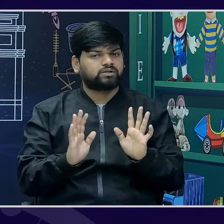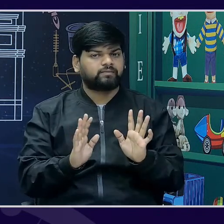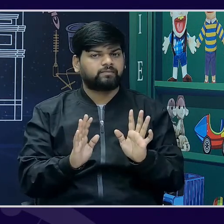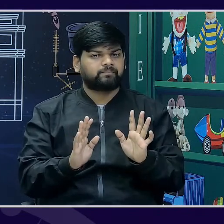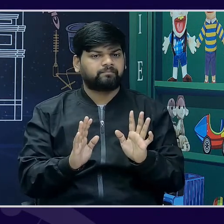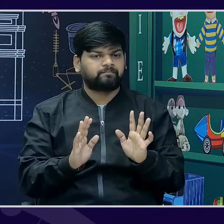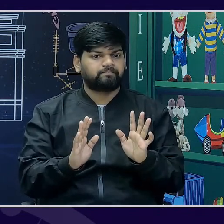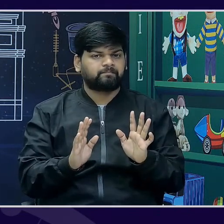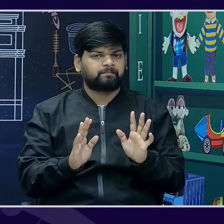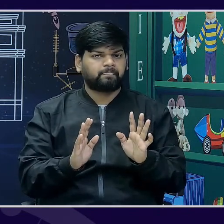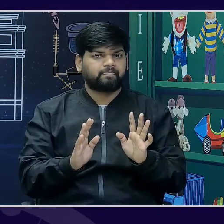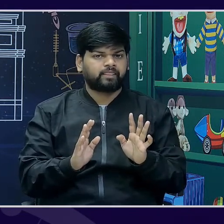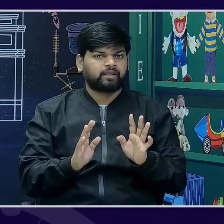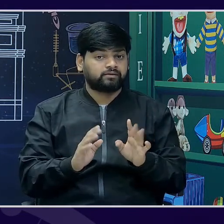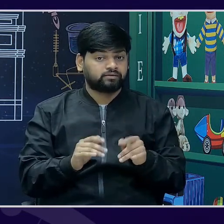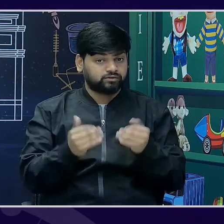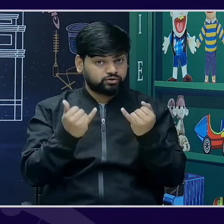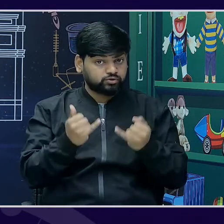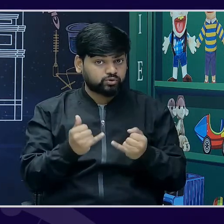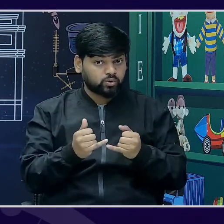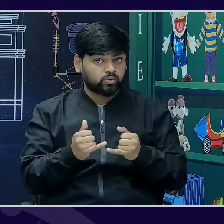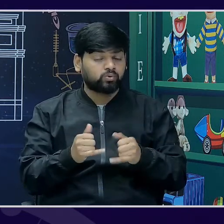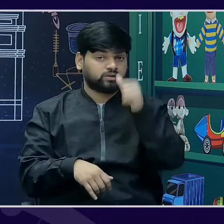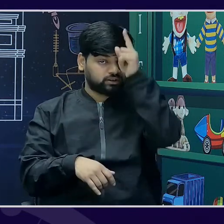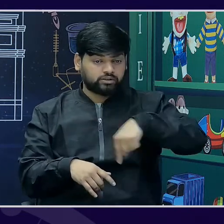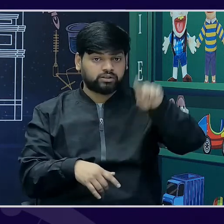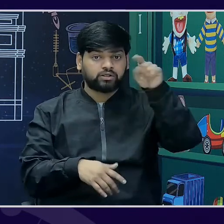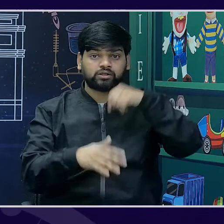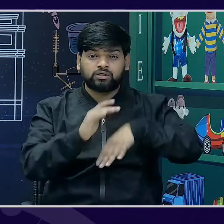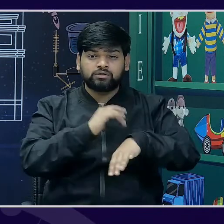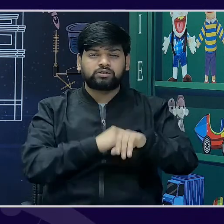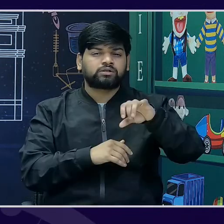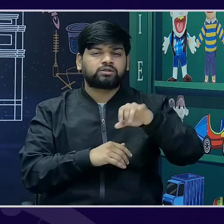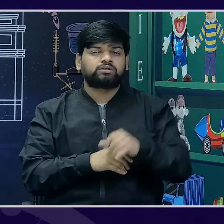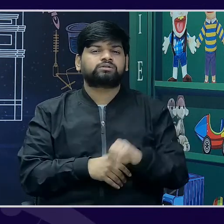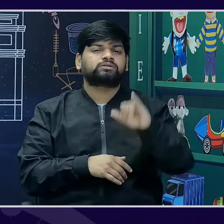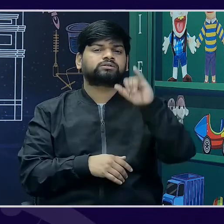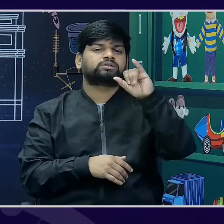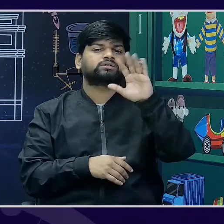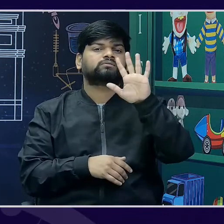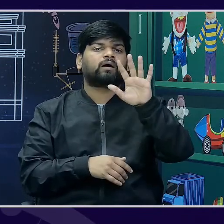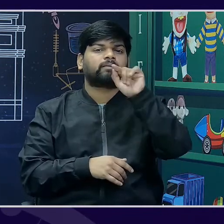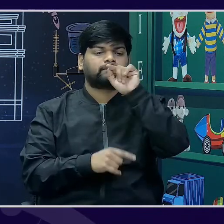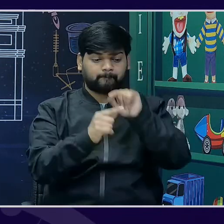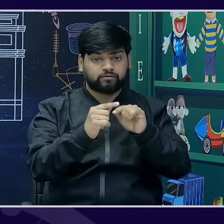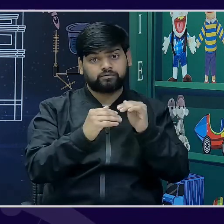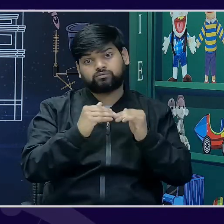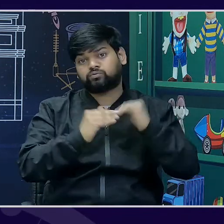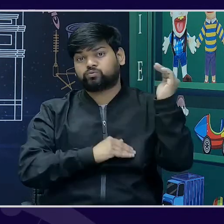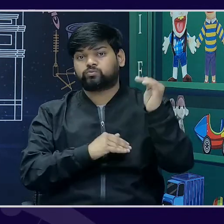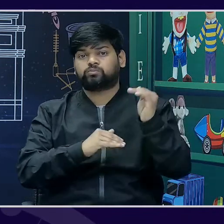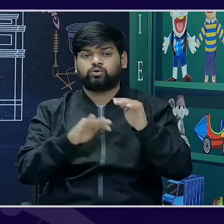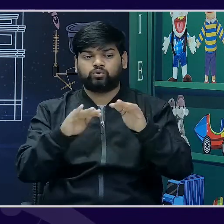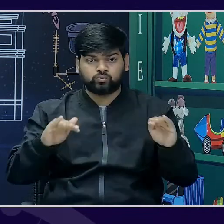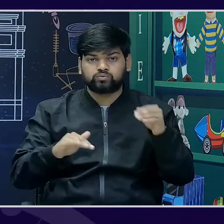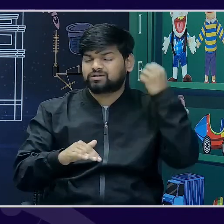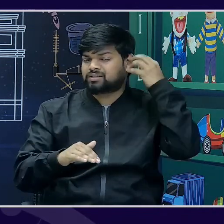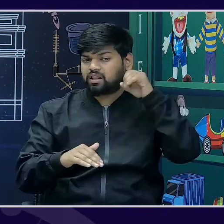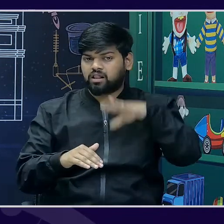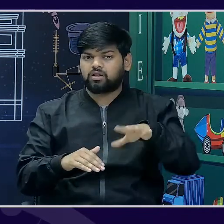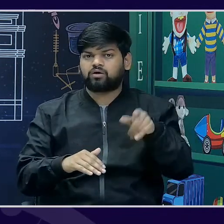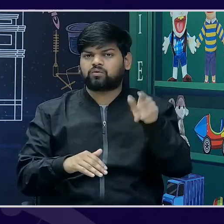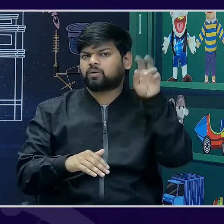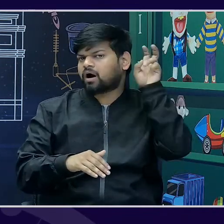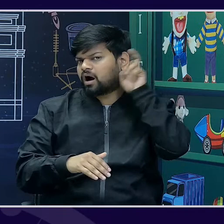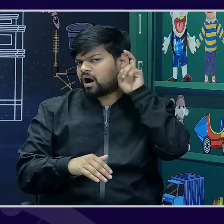from normal schooling, and they are being deprived, not because their fault, not because the fault of the education, not